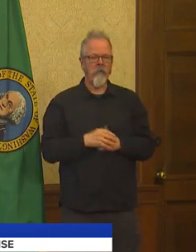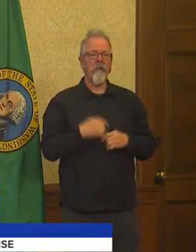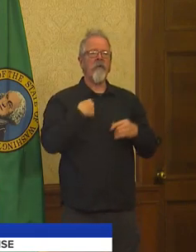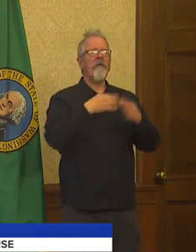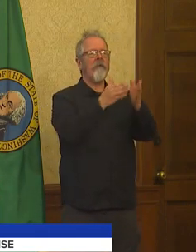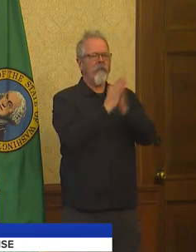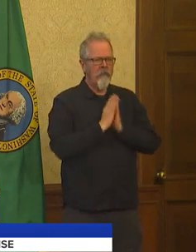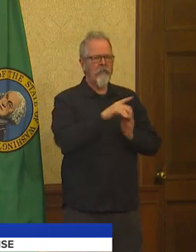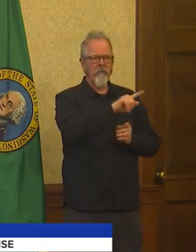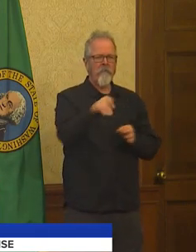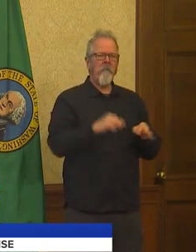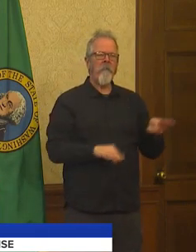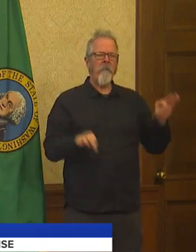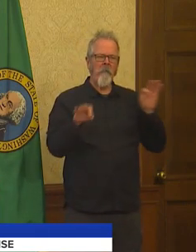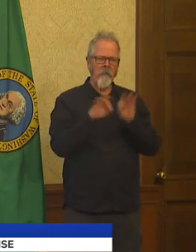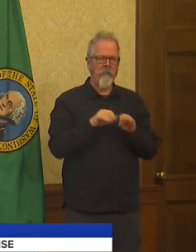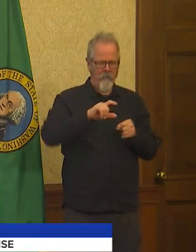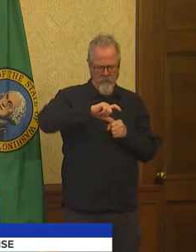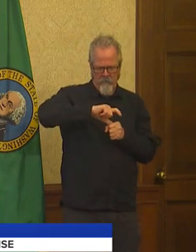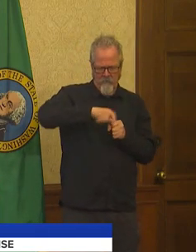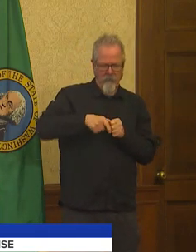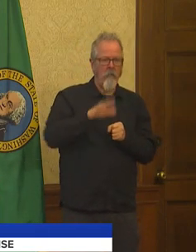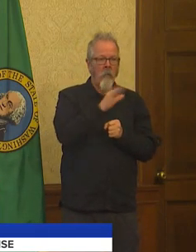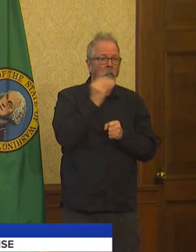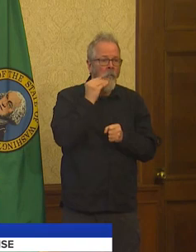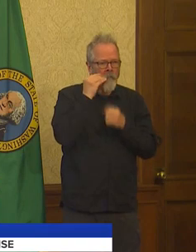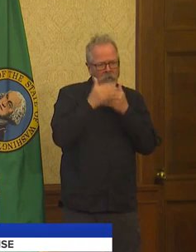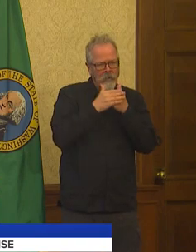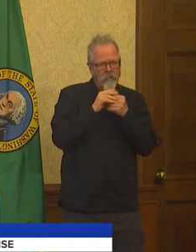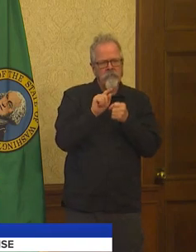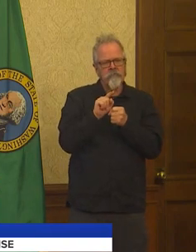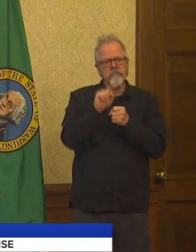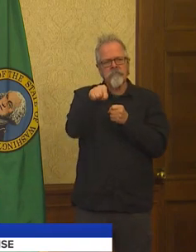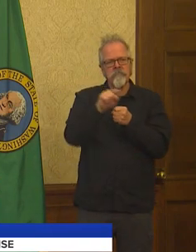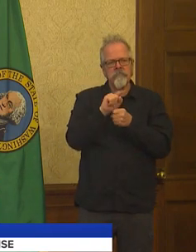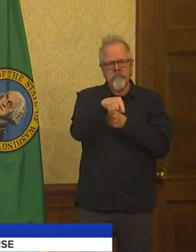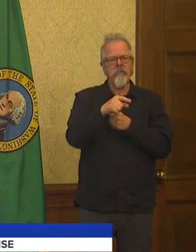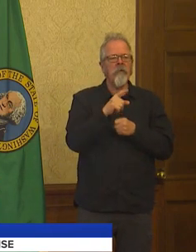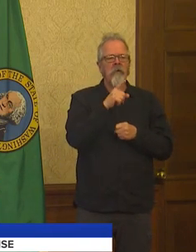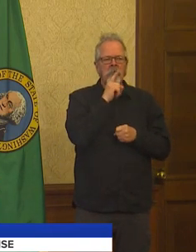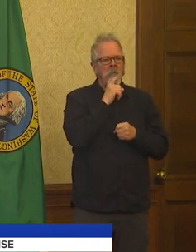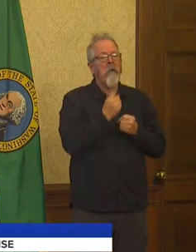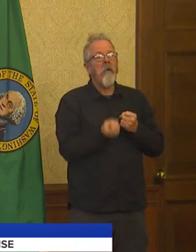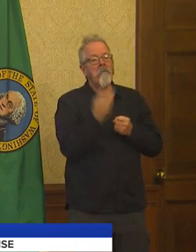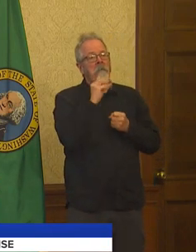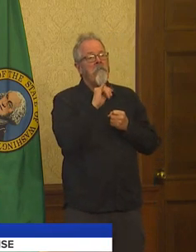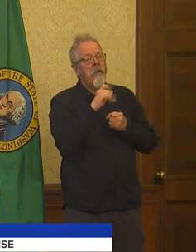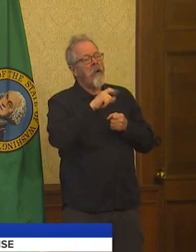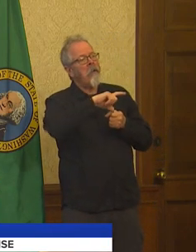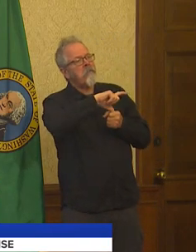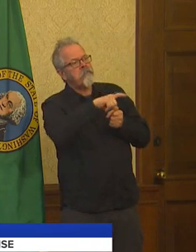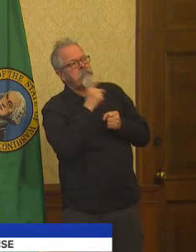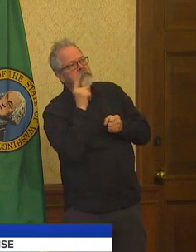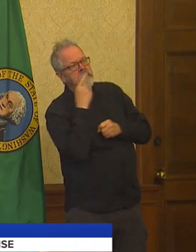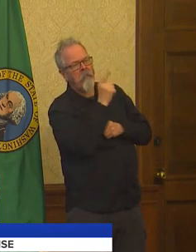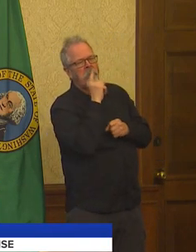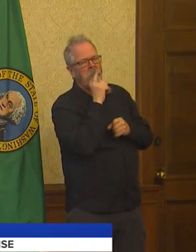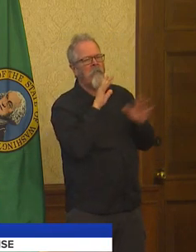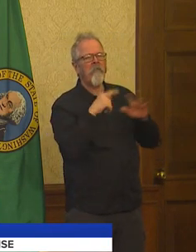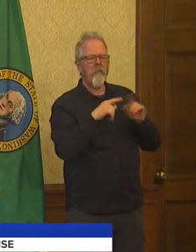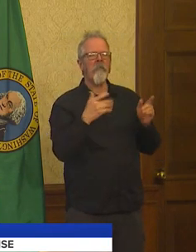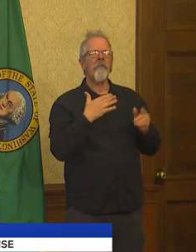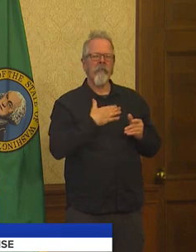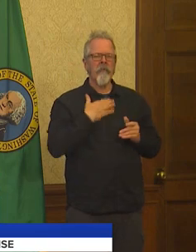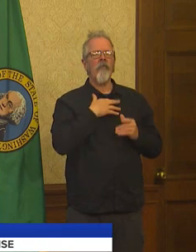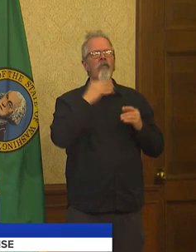out, recreate, come home, and not have to engage with anybody beyond your immediate group. If you arrive at your location and